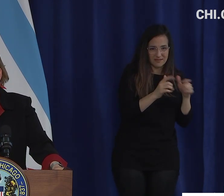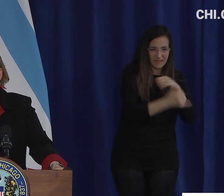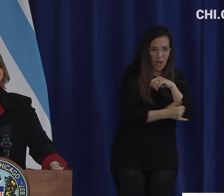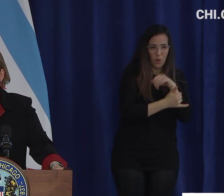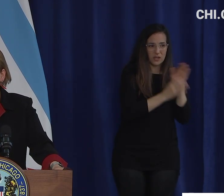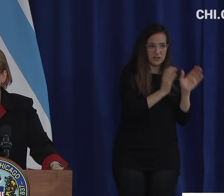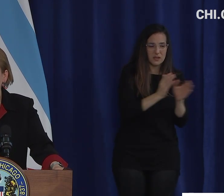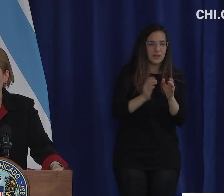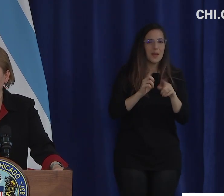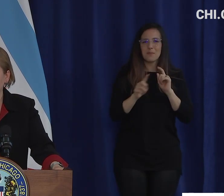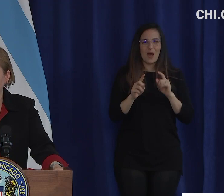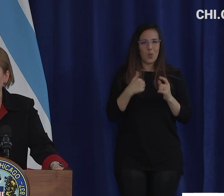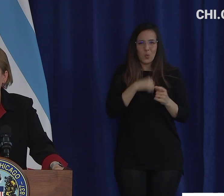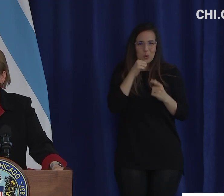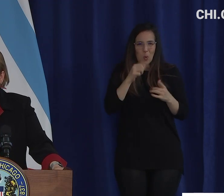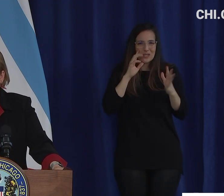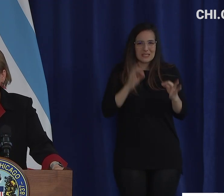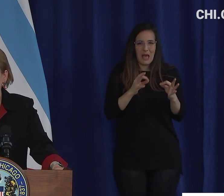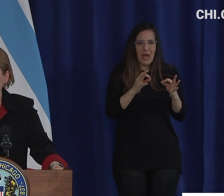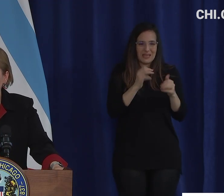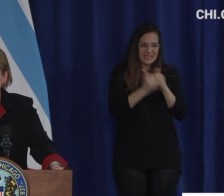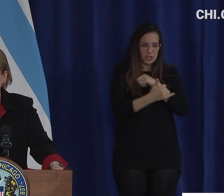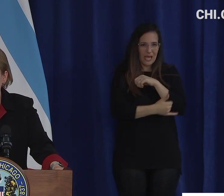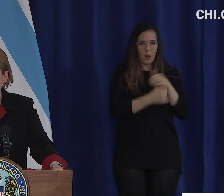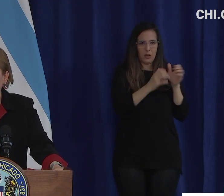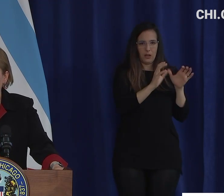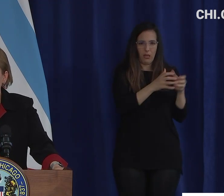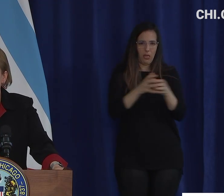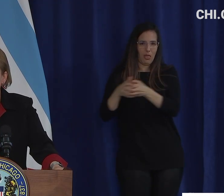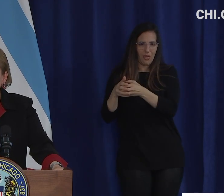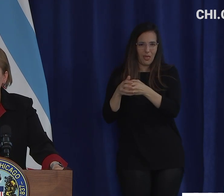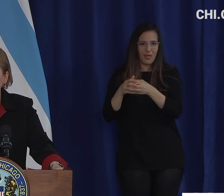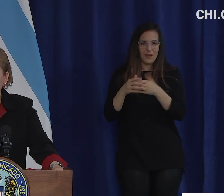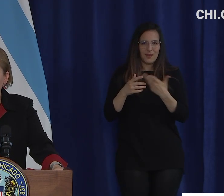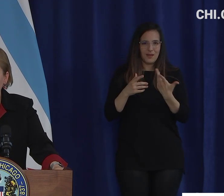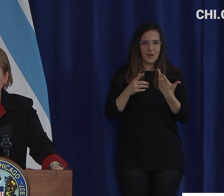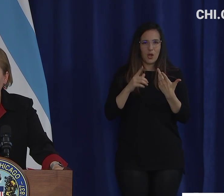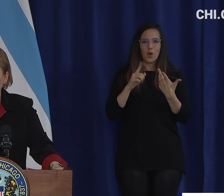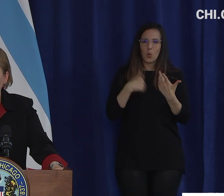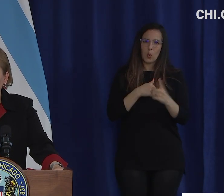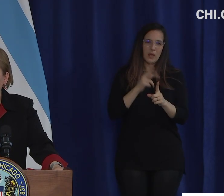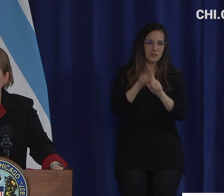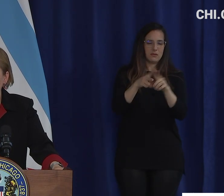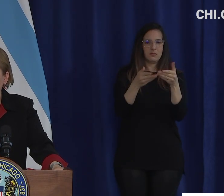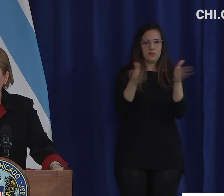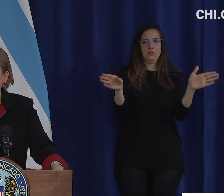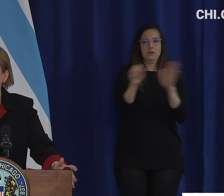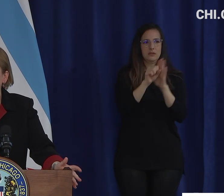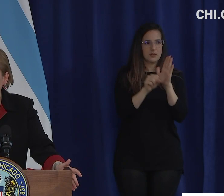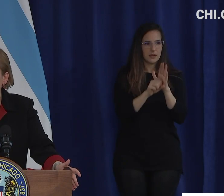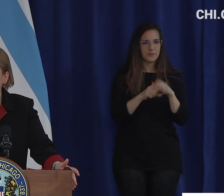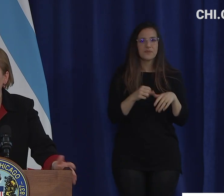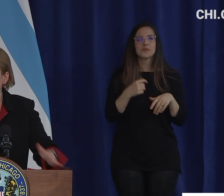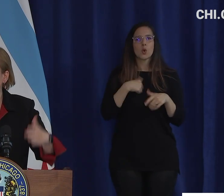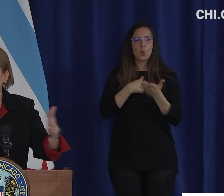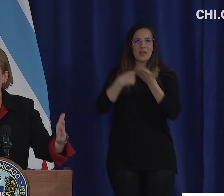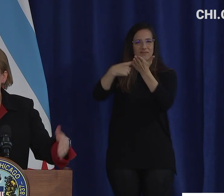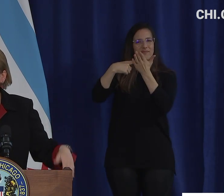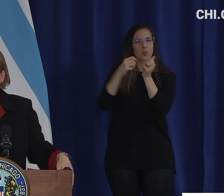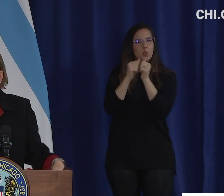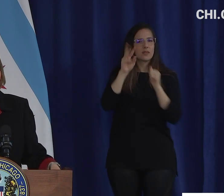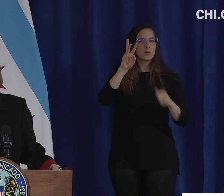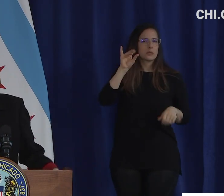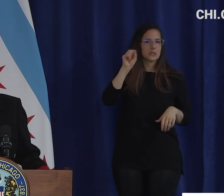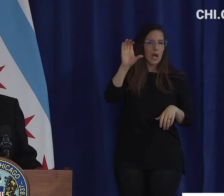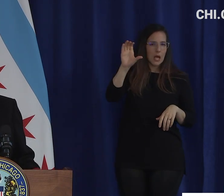talked about this with Wisconsin, actually, because that was a difficult decision. Do we only limit our quarantine order maybe to the counties that are having